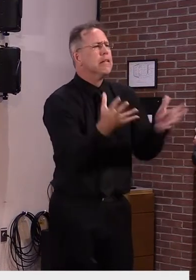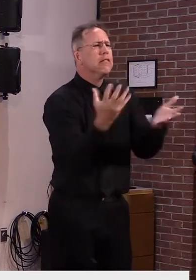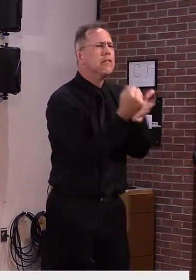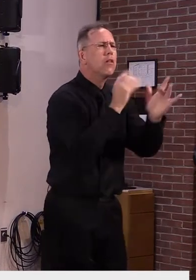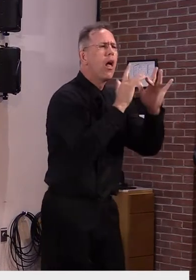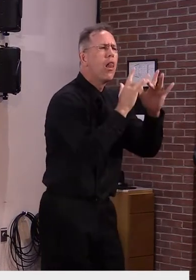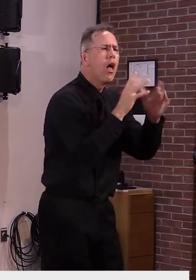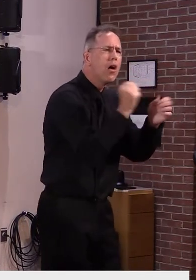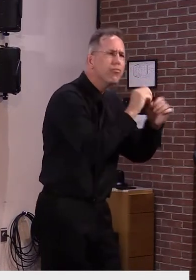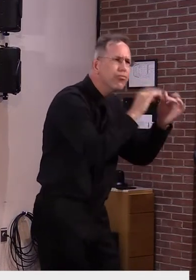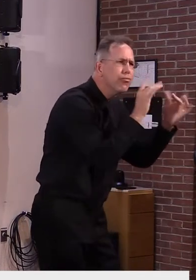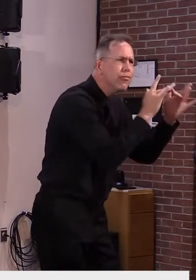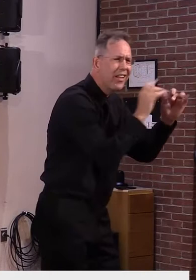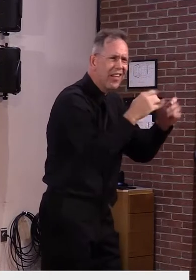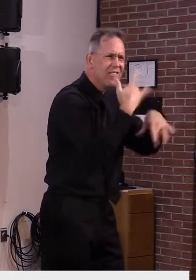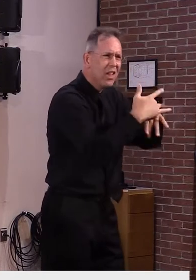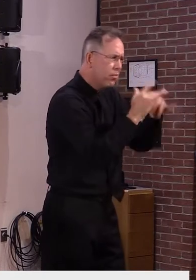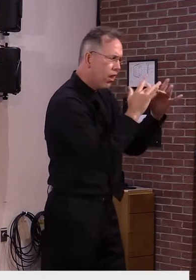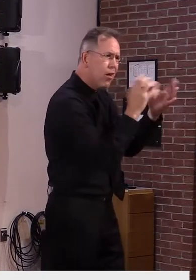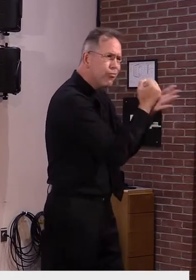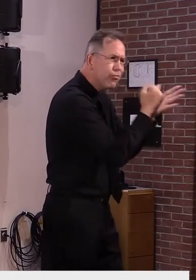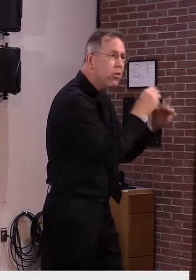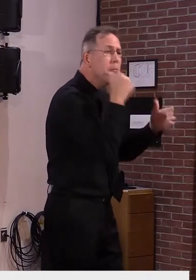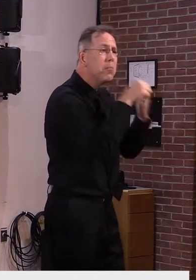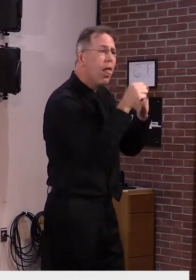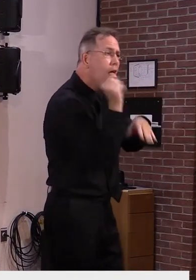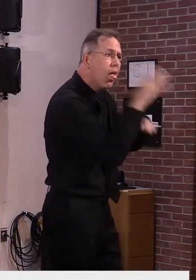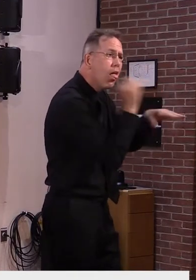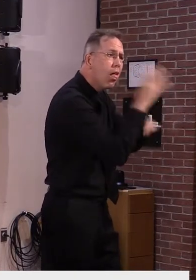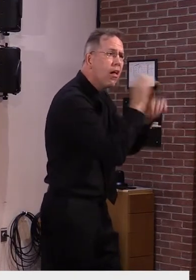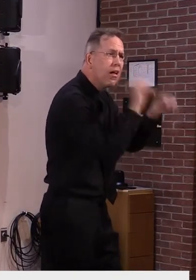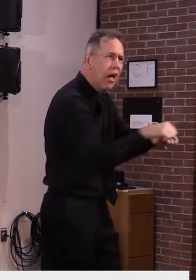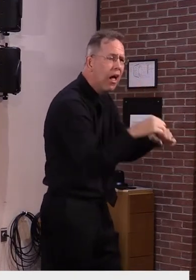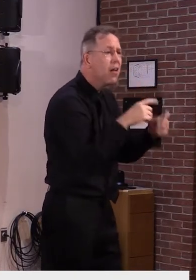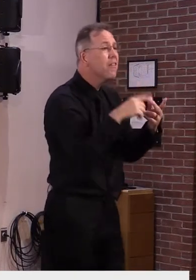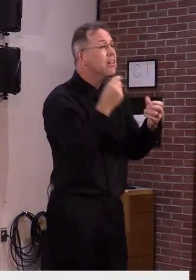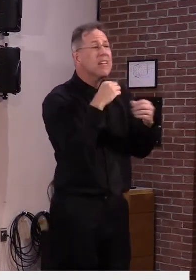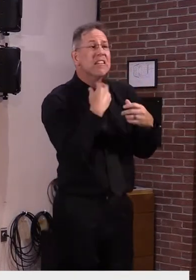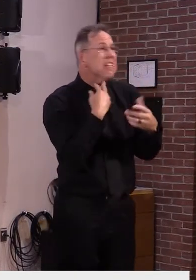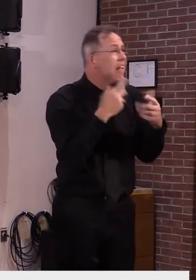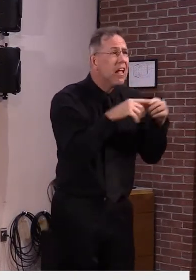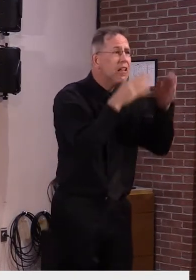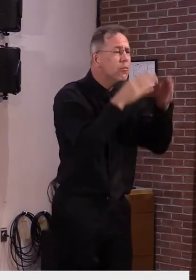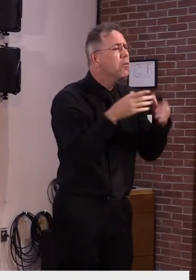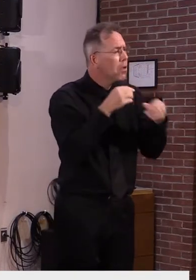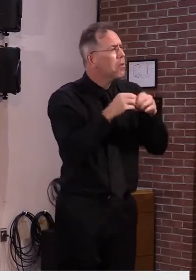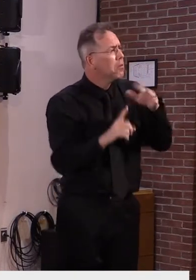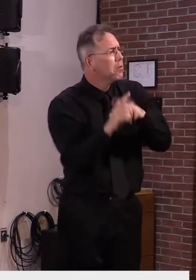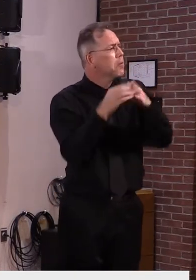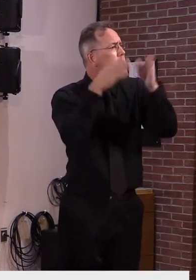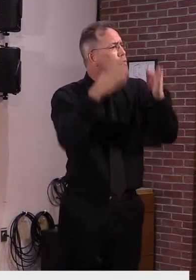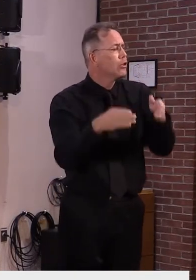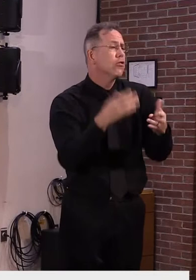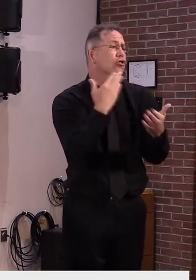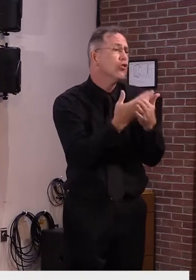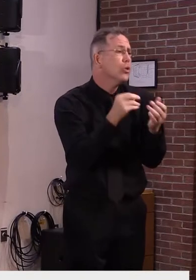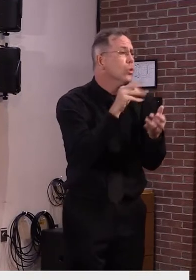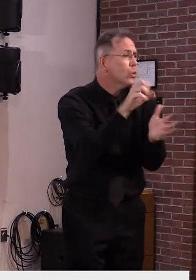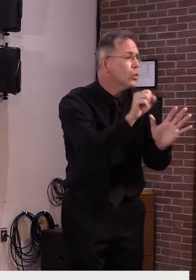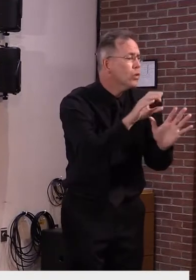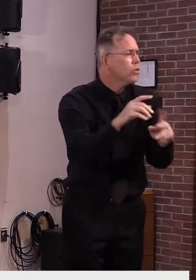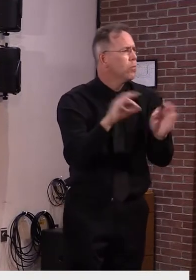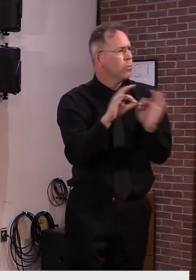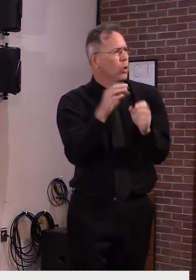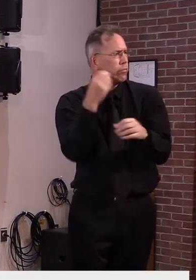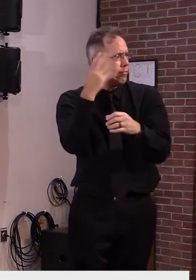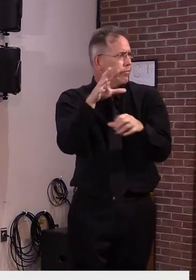people to continue using these options when possible. But for those who need in-person help, this is very good